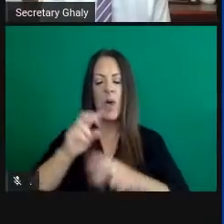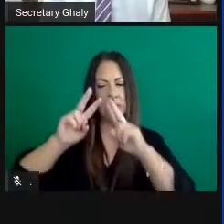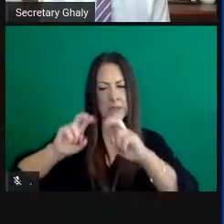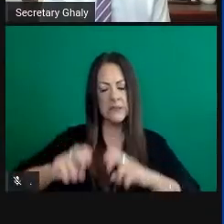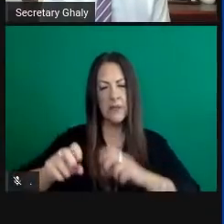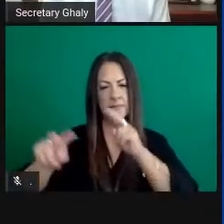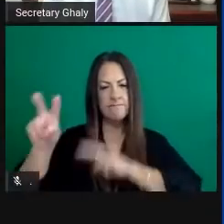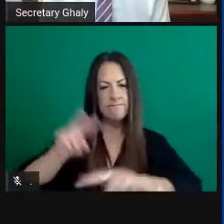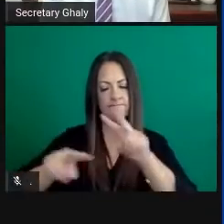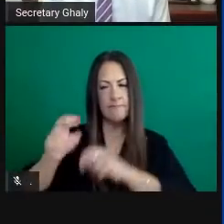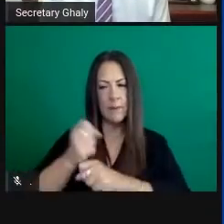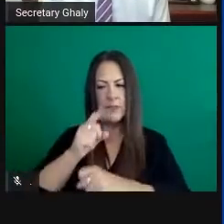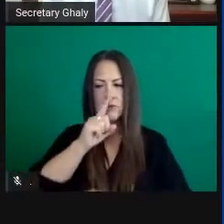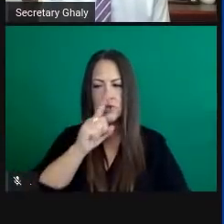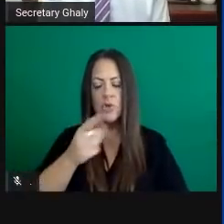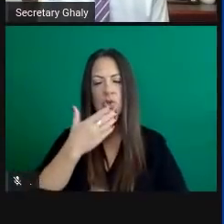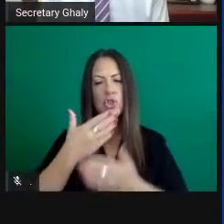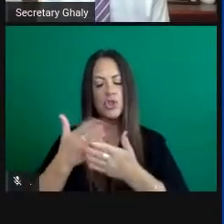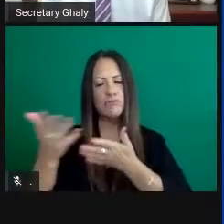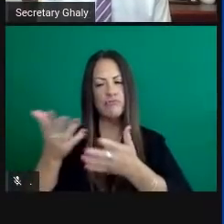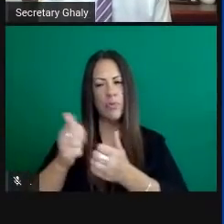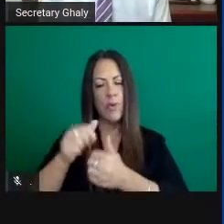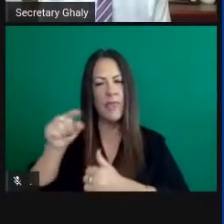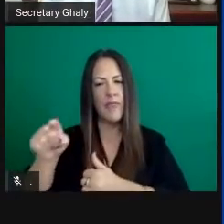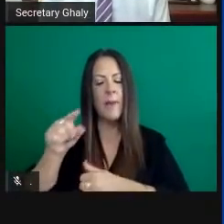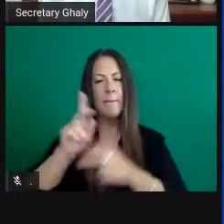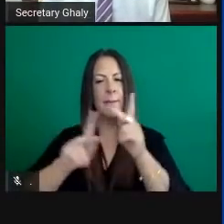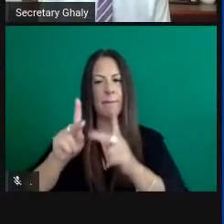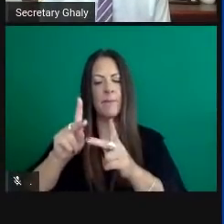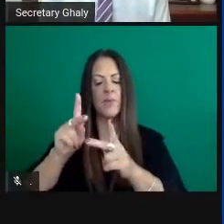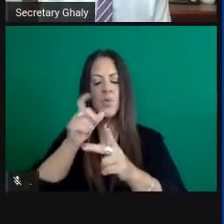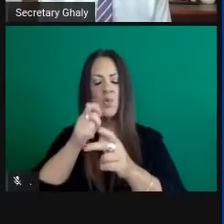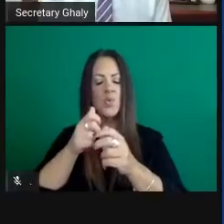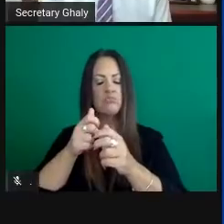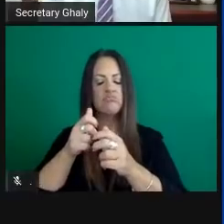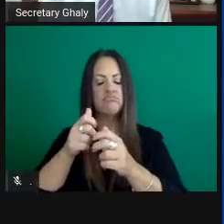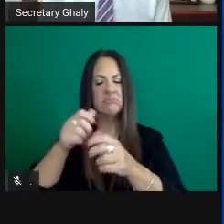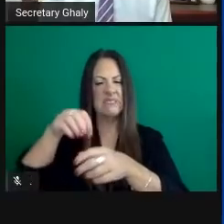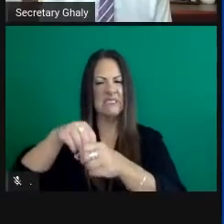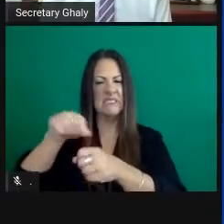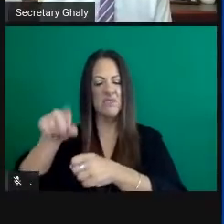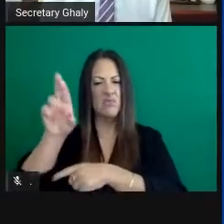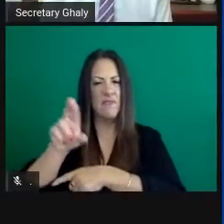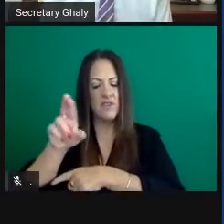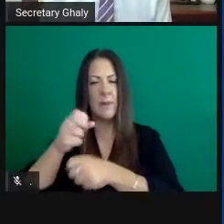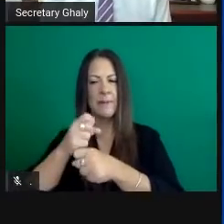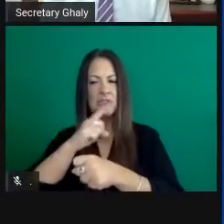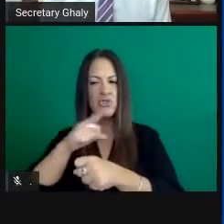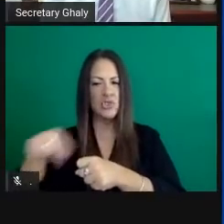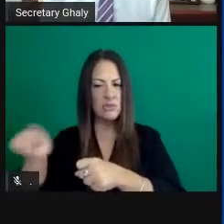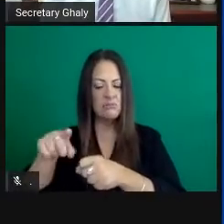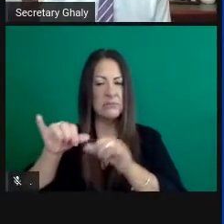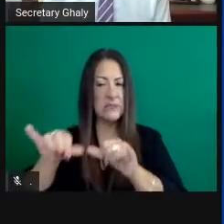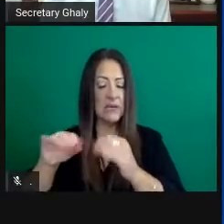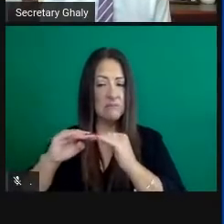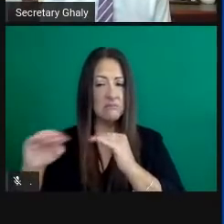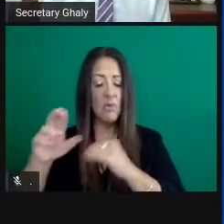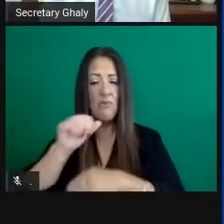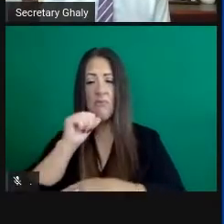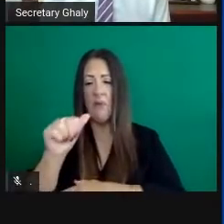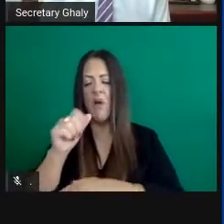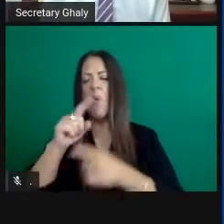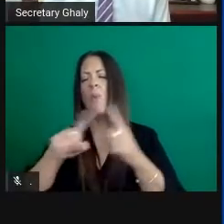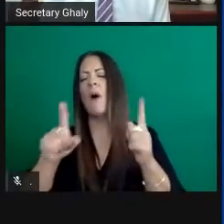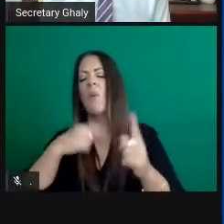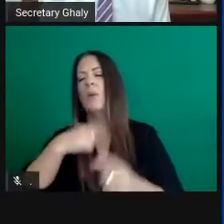a good conversation with them to make sure that it's accurate before making any further decisions. And we'll be doing that over the course